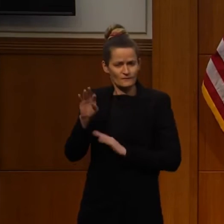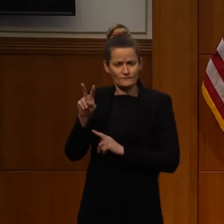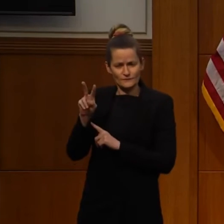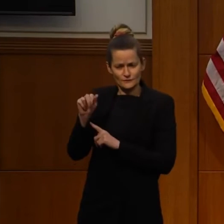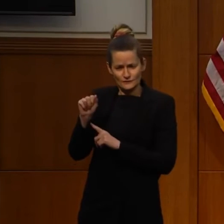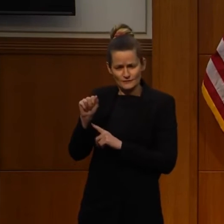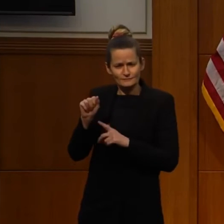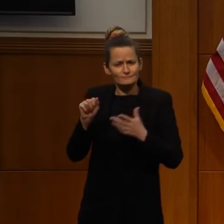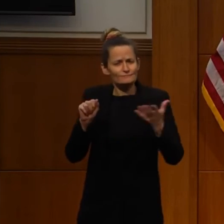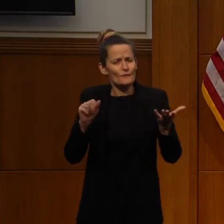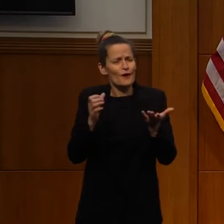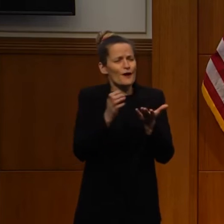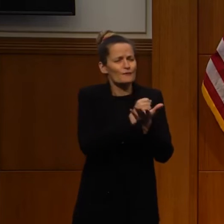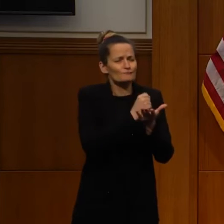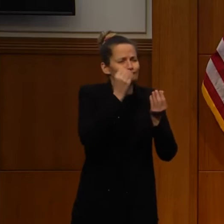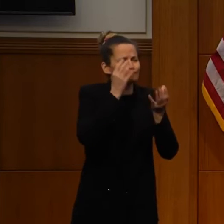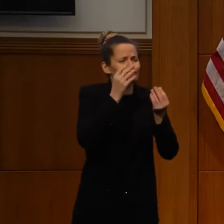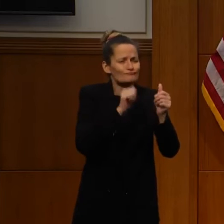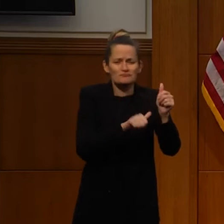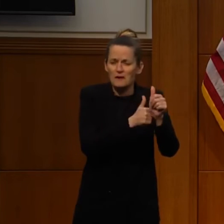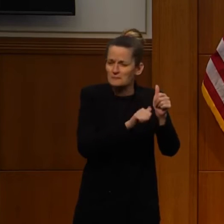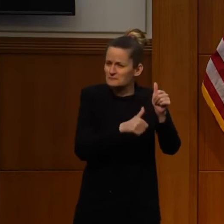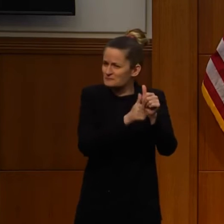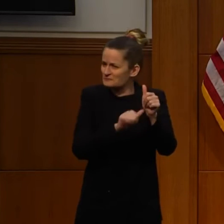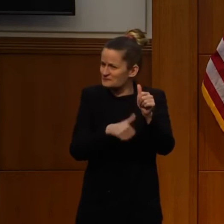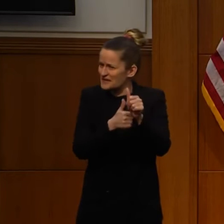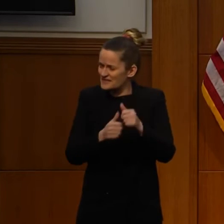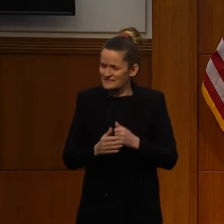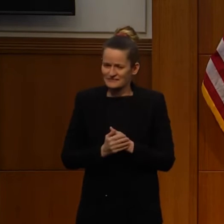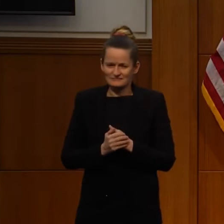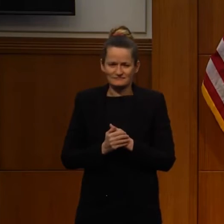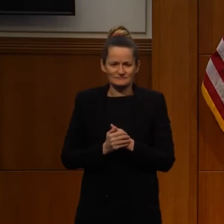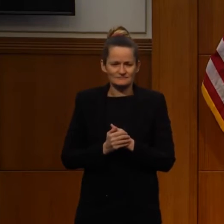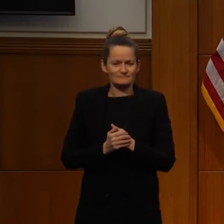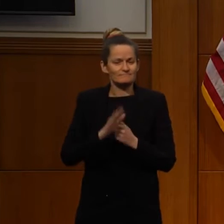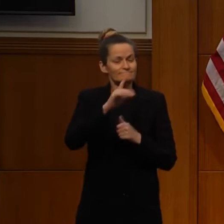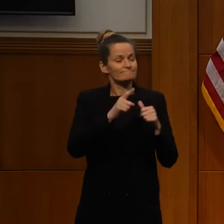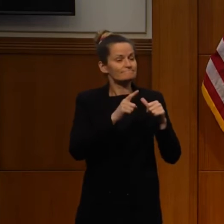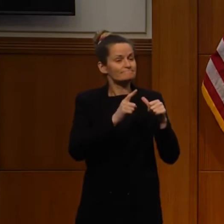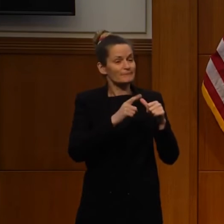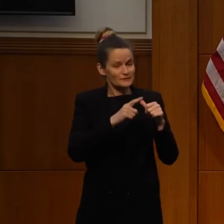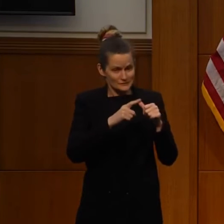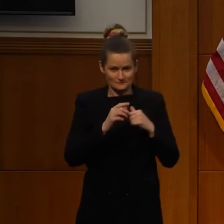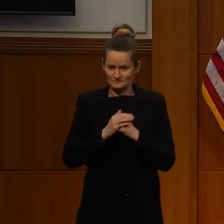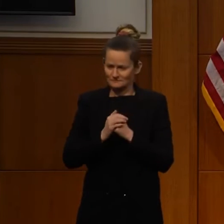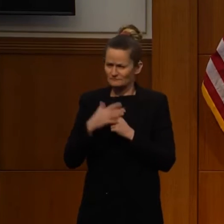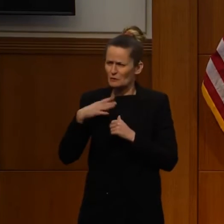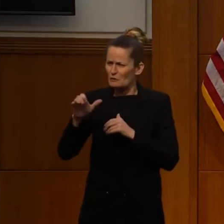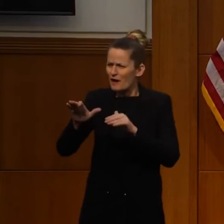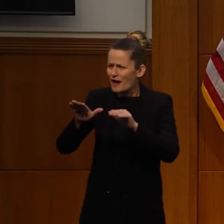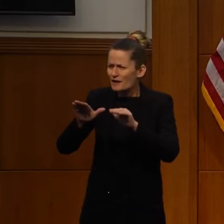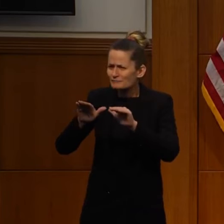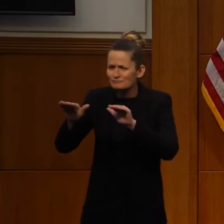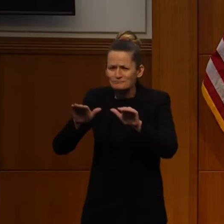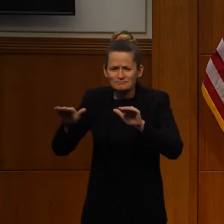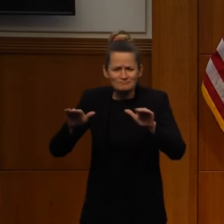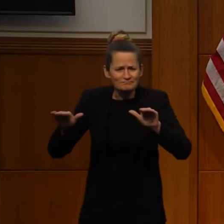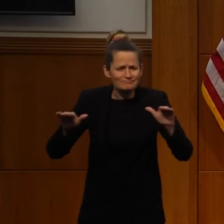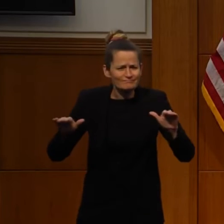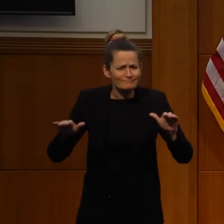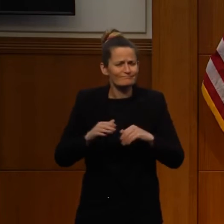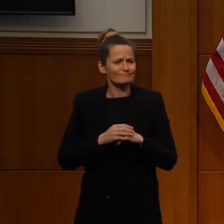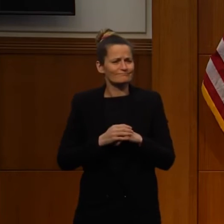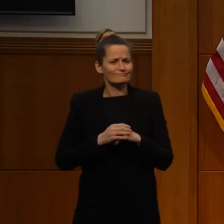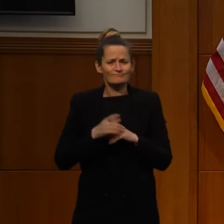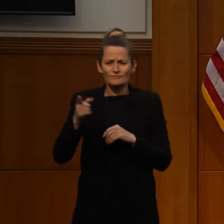so far today on this election day. First, we wanted to provide a couple reminders. For anybody who is looking for their polling location, you can